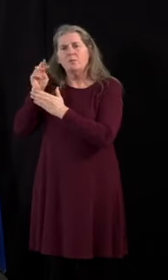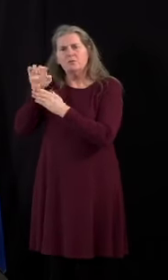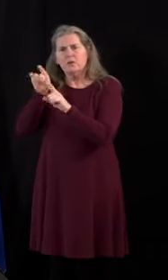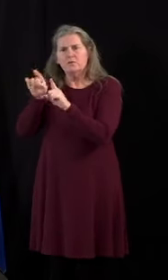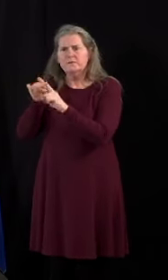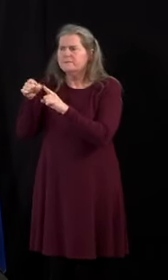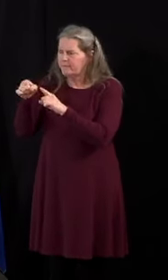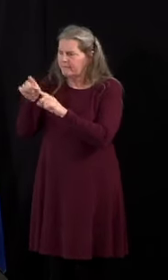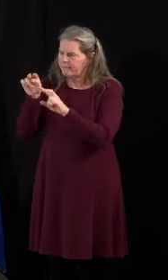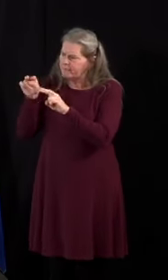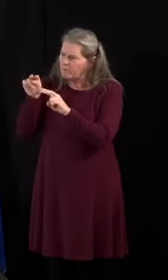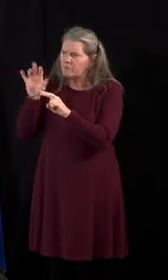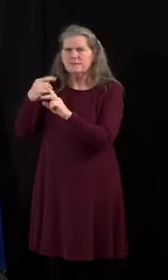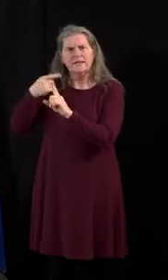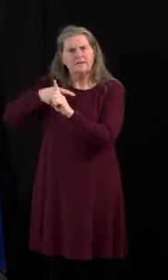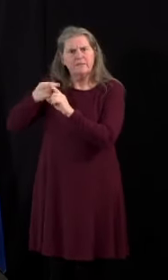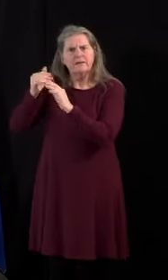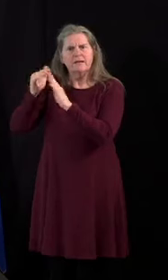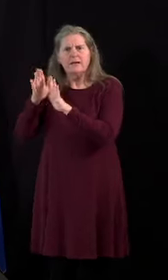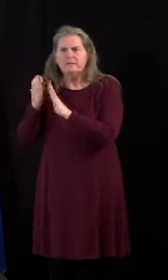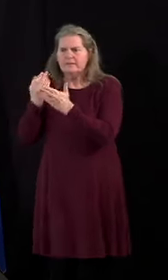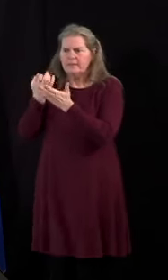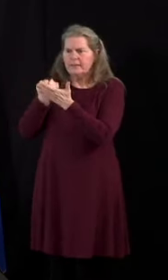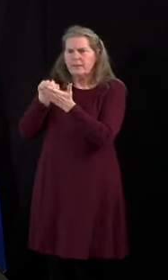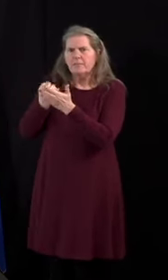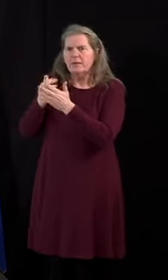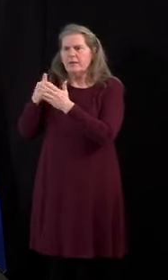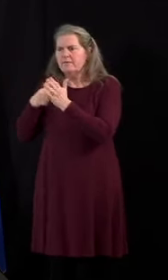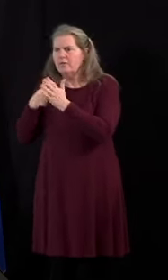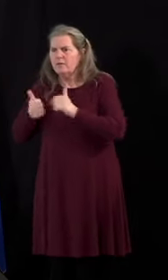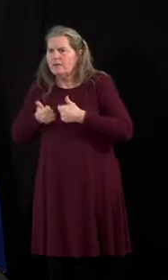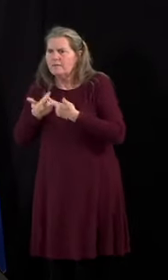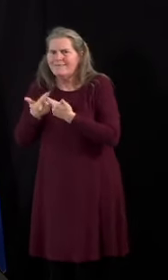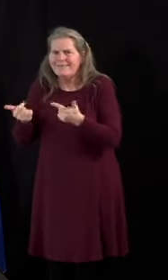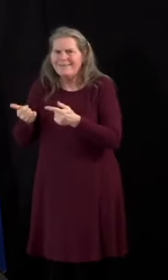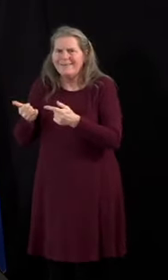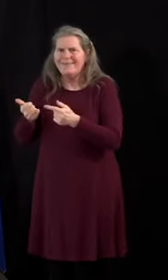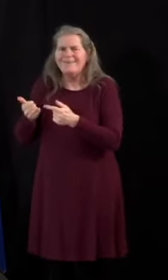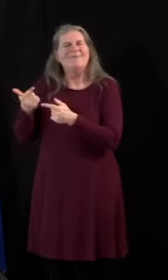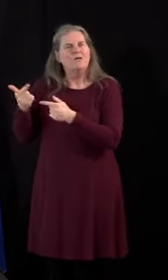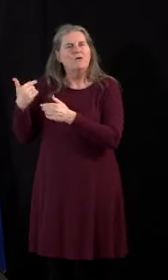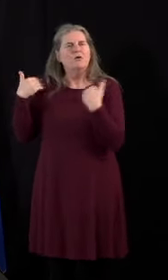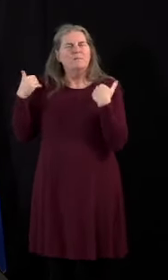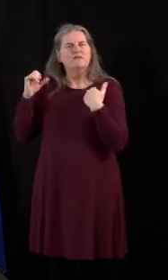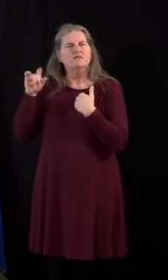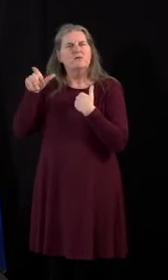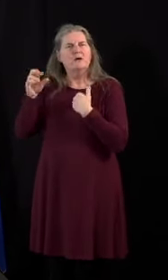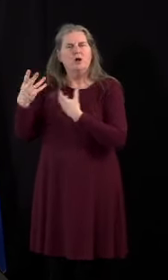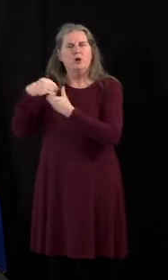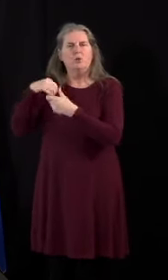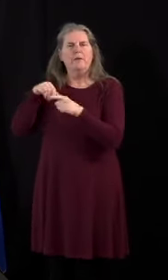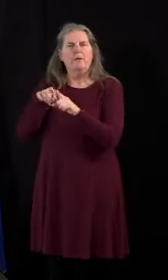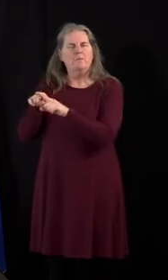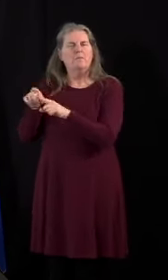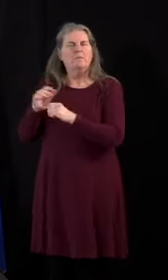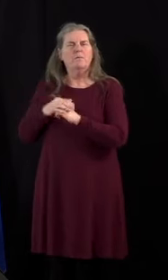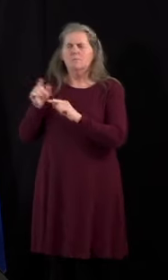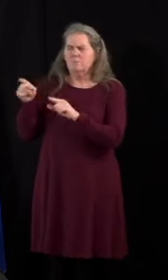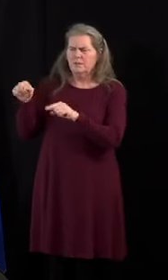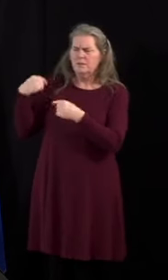focuses on this aspect of our economy, and Minister Stryker's continue to do that work. And also, I should note, Minister Stryker has